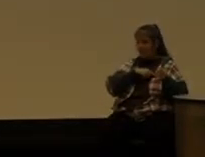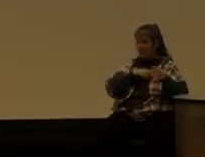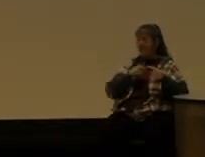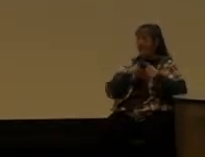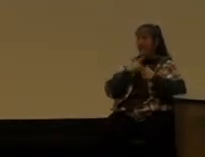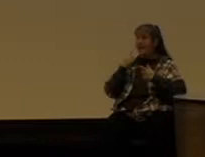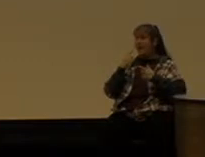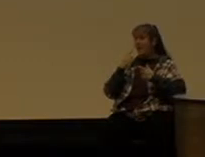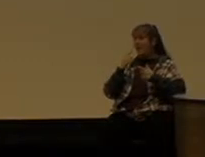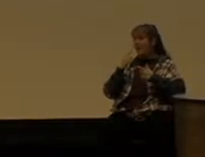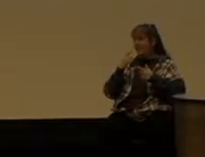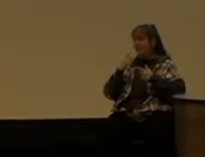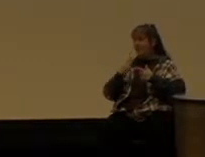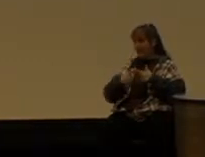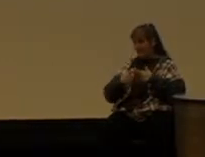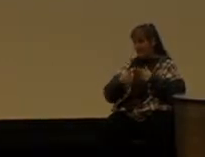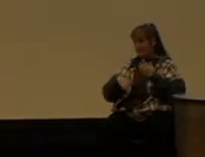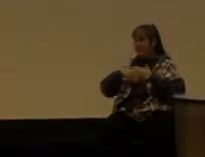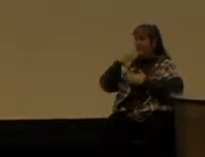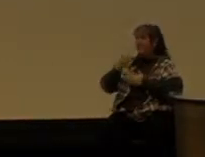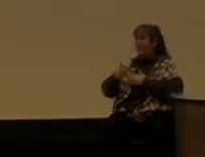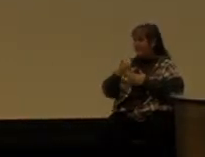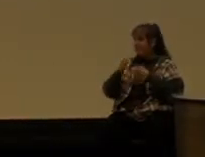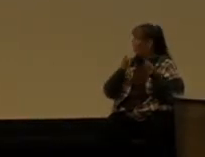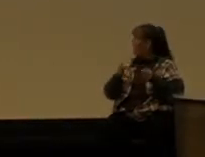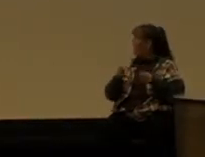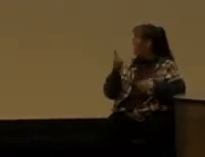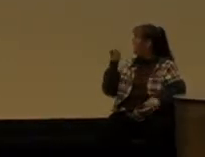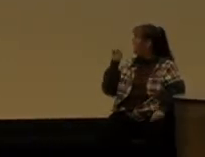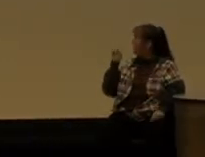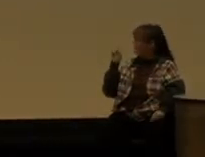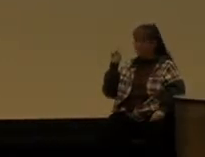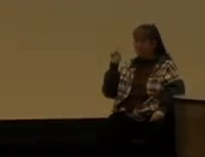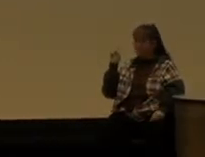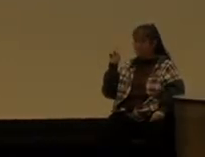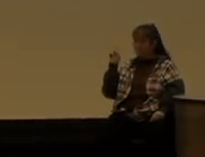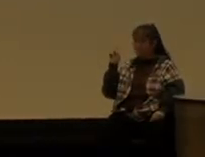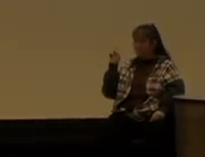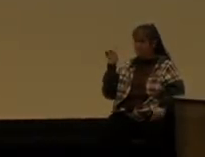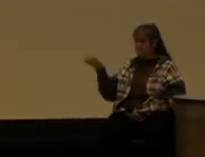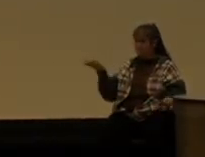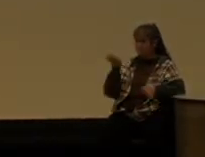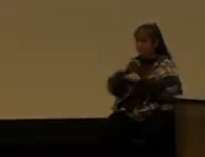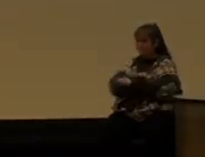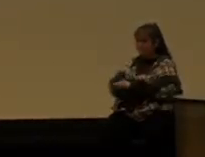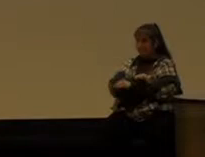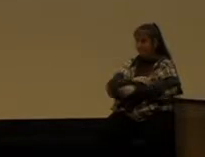Total.